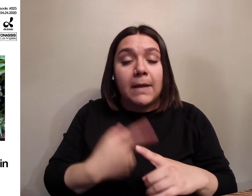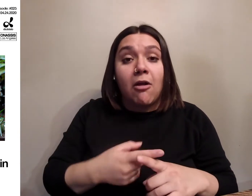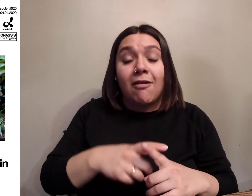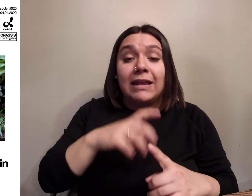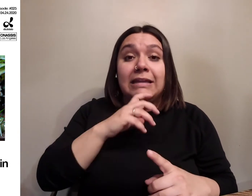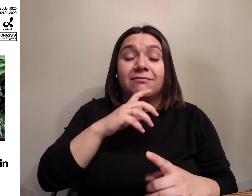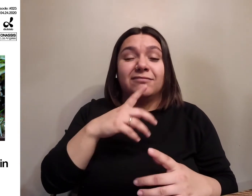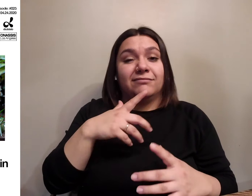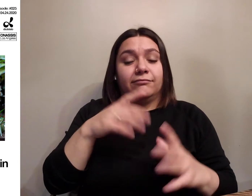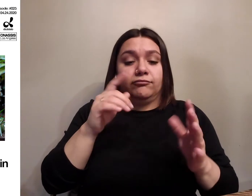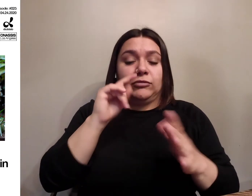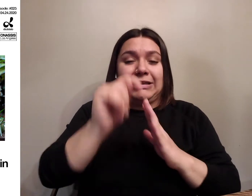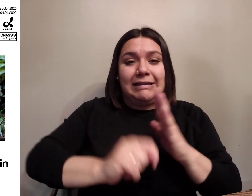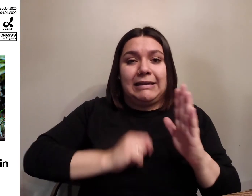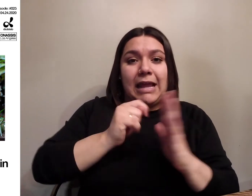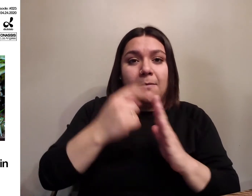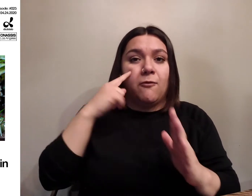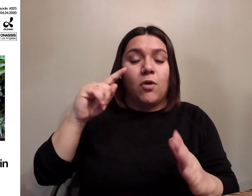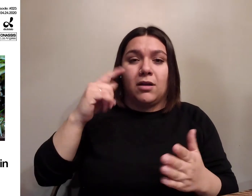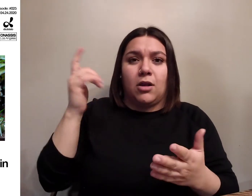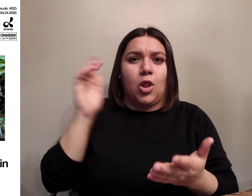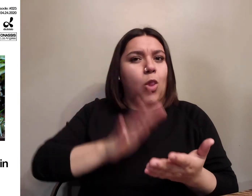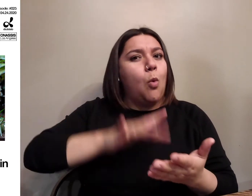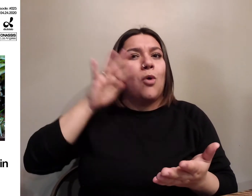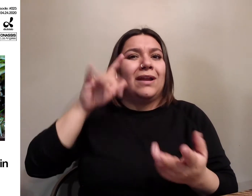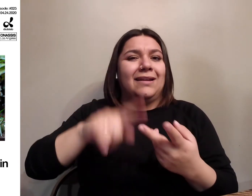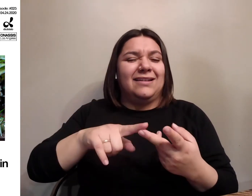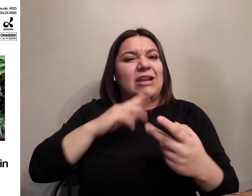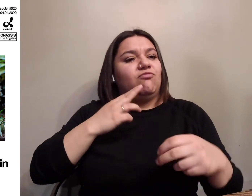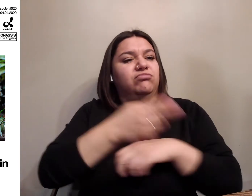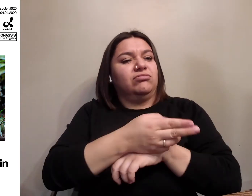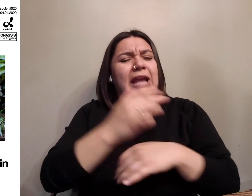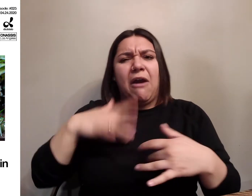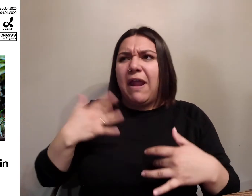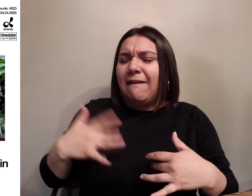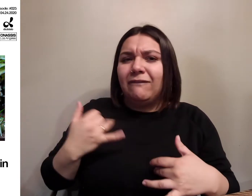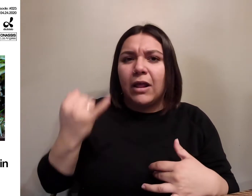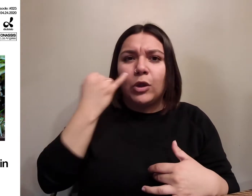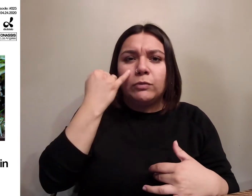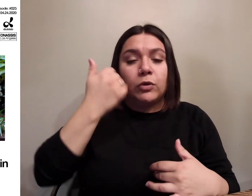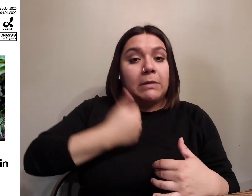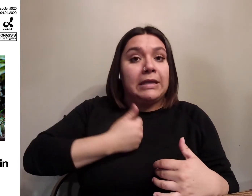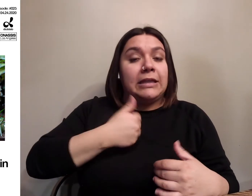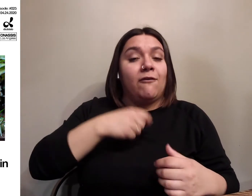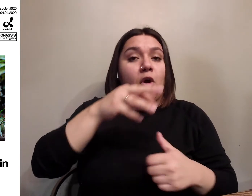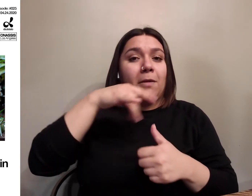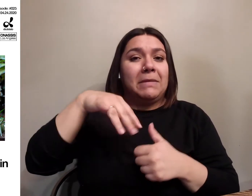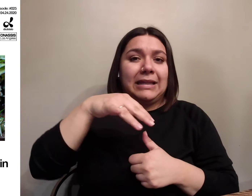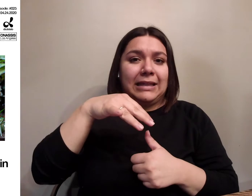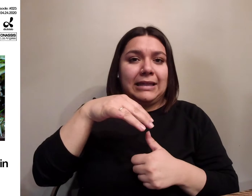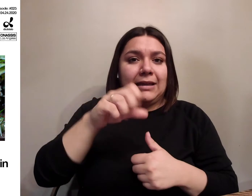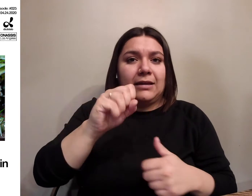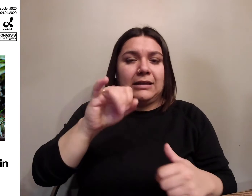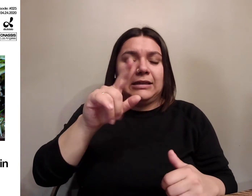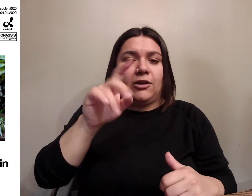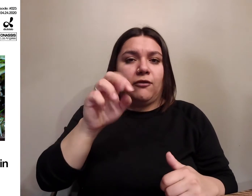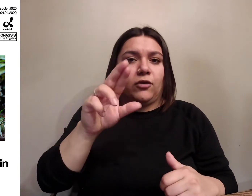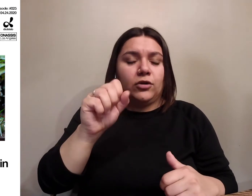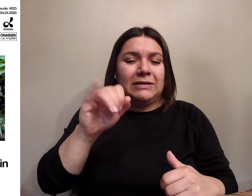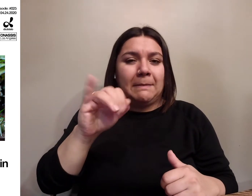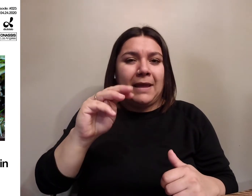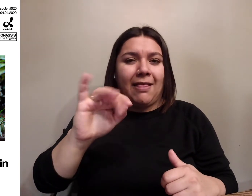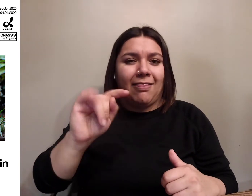becomes very important to say, wait a minute, how would I feel? You talk about the age of glory and conquest and all of